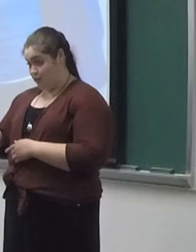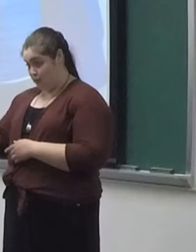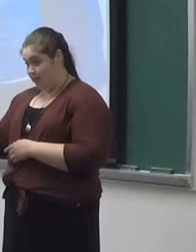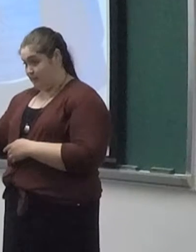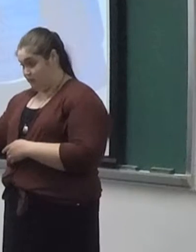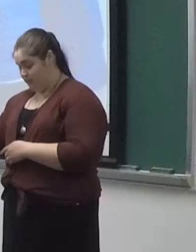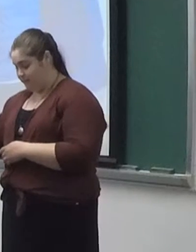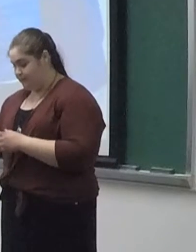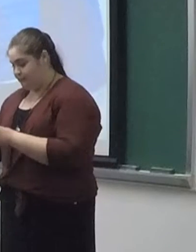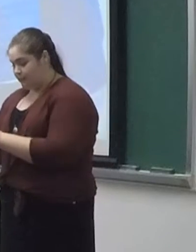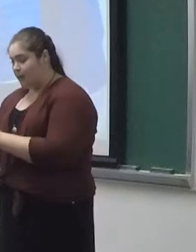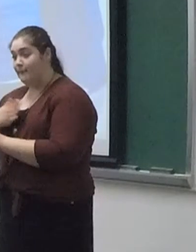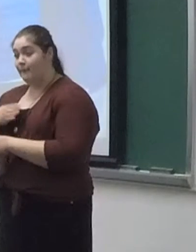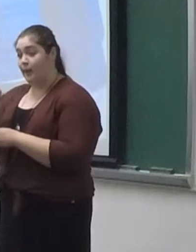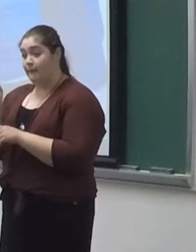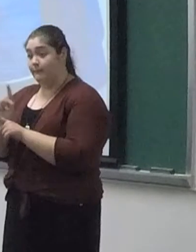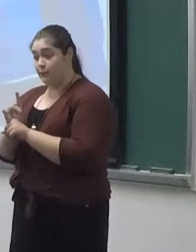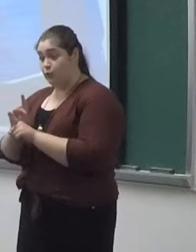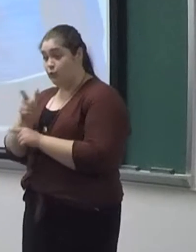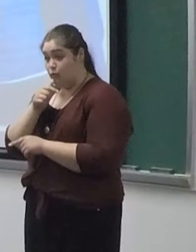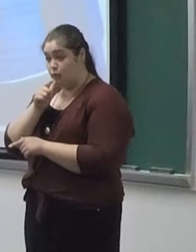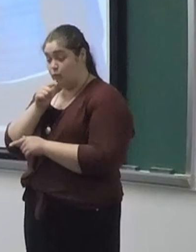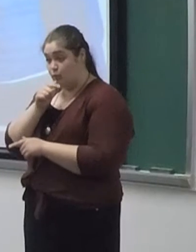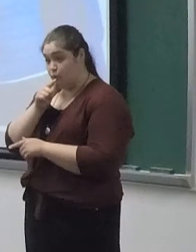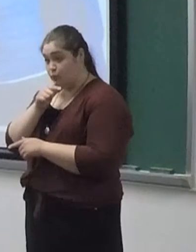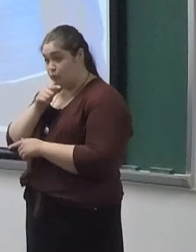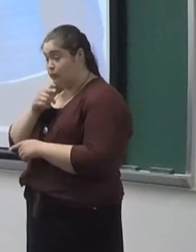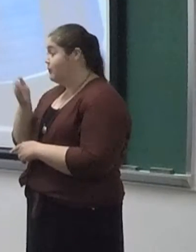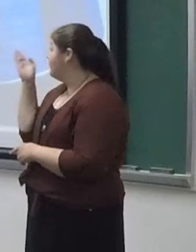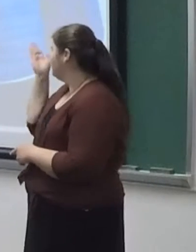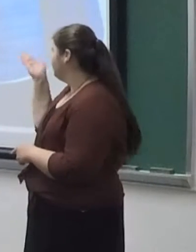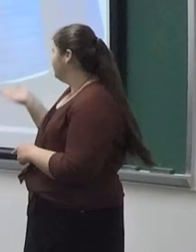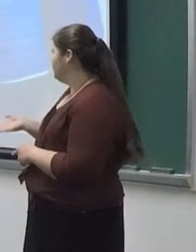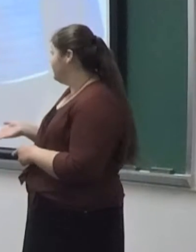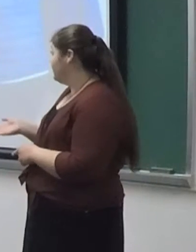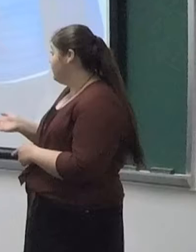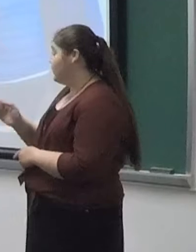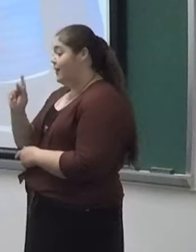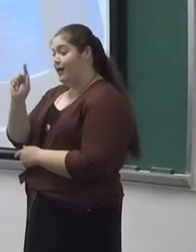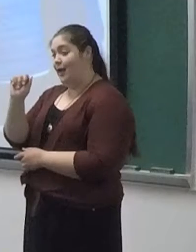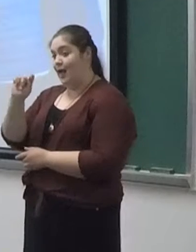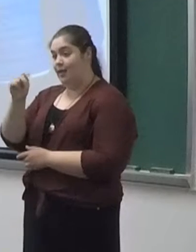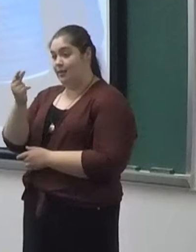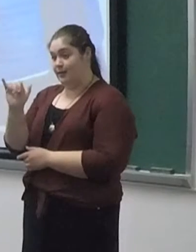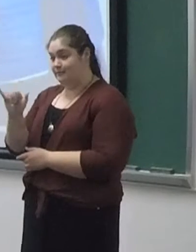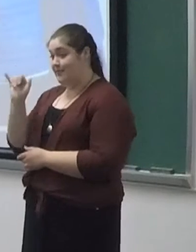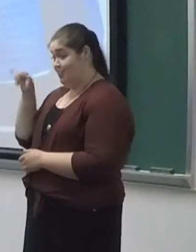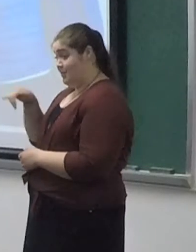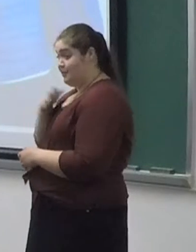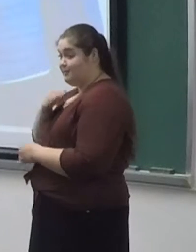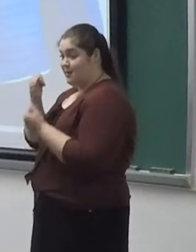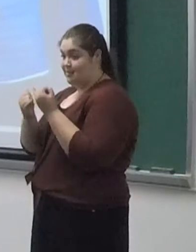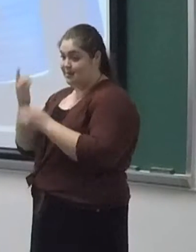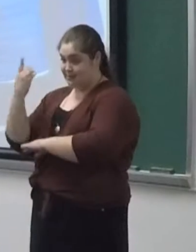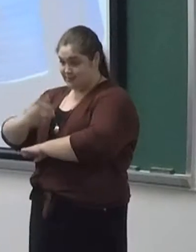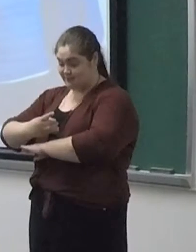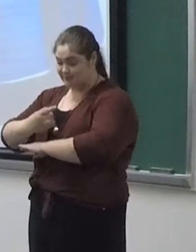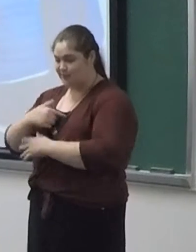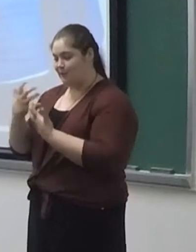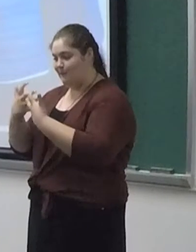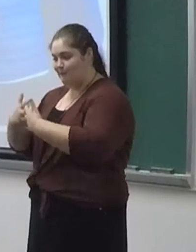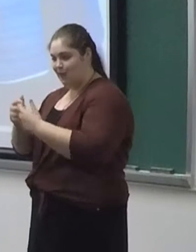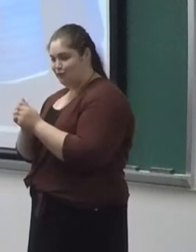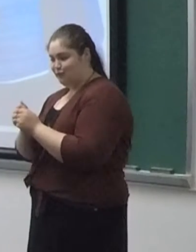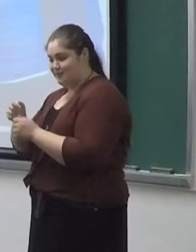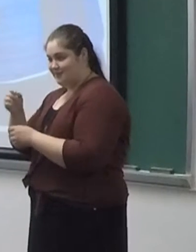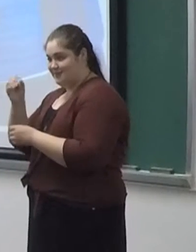Quigley, and we did match more than one occasion, and that actually was my last day, and we matched with one of the teachers, so like the three